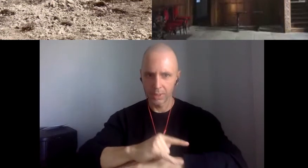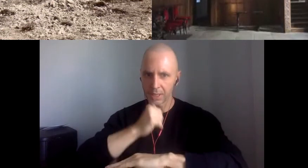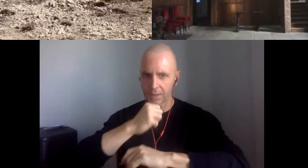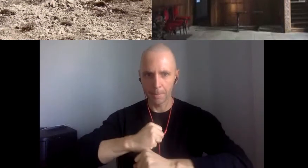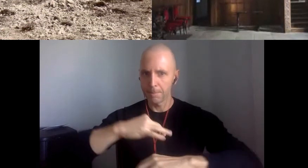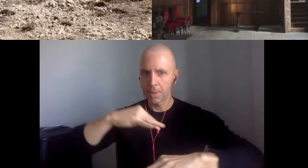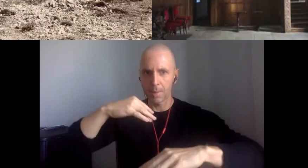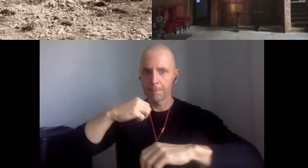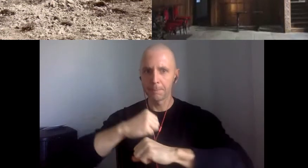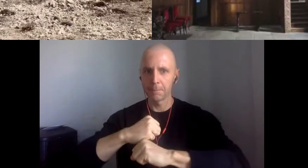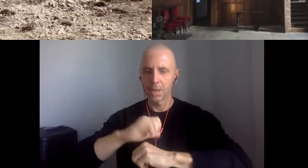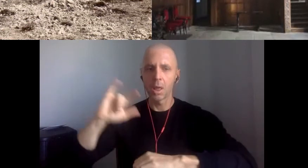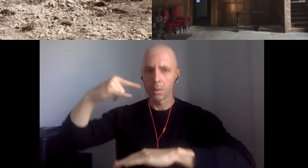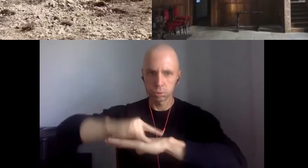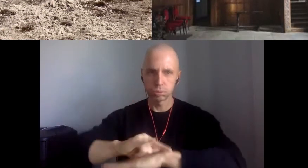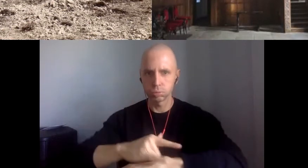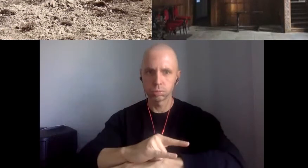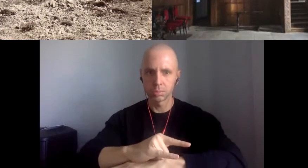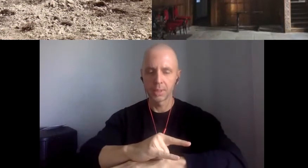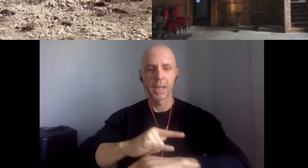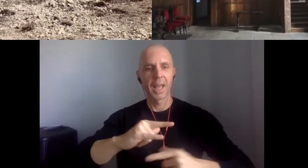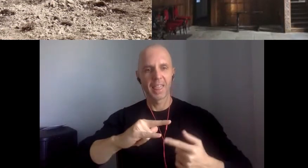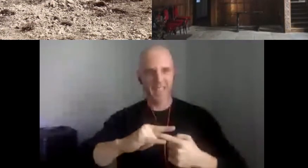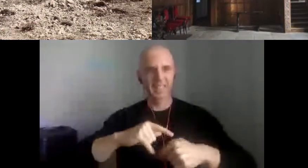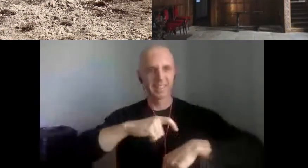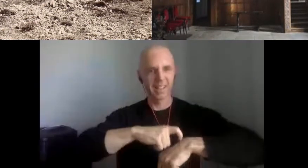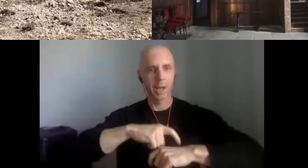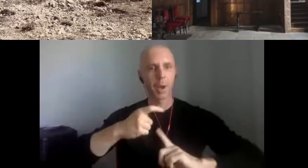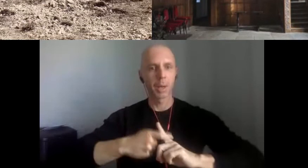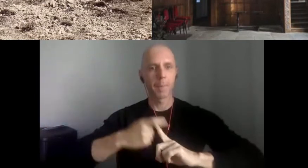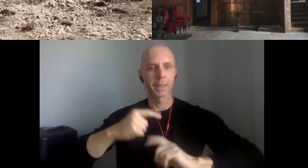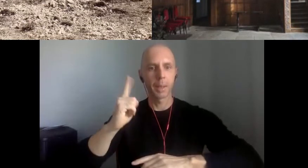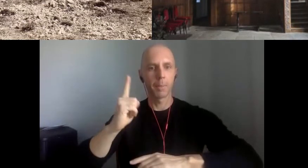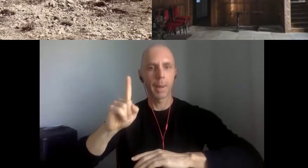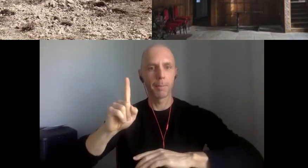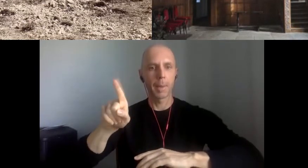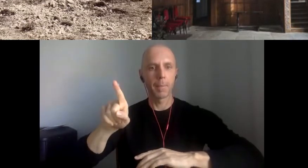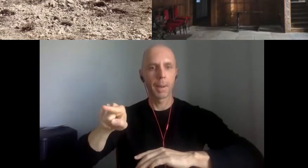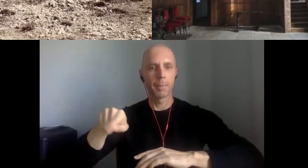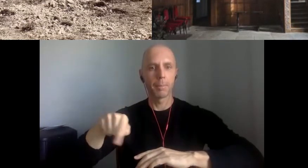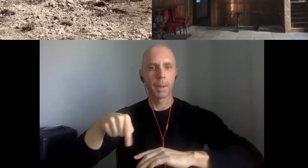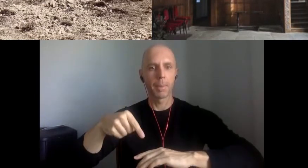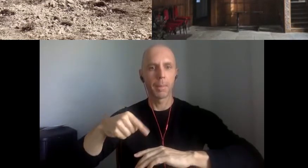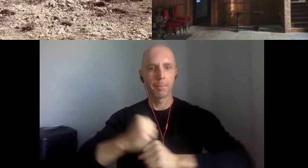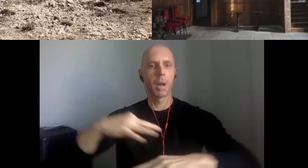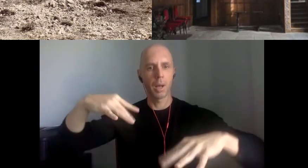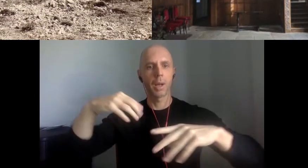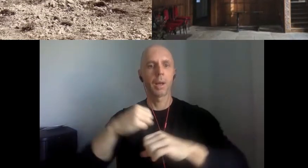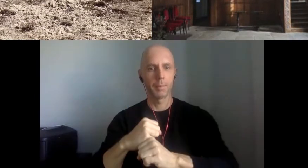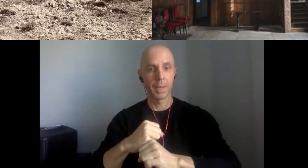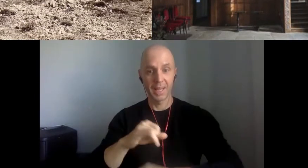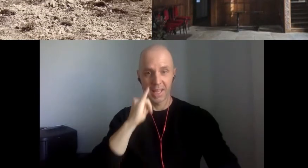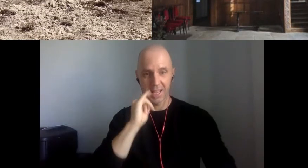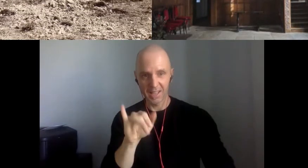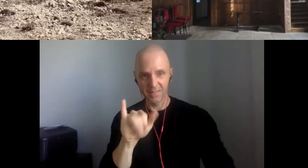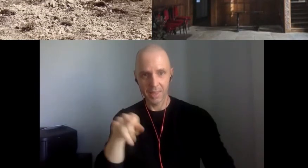go off shortly after landing. If this V1 had hit the castle, and you can see how close that was, I think it would have taken the front down. I think that would have been